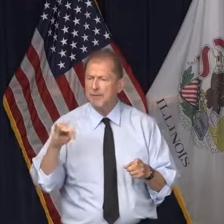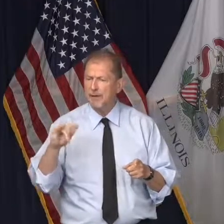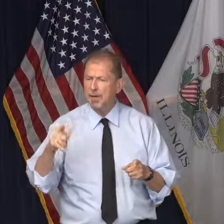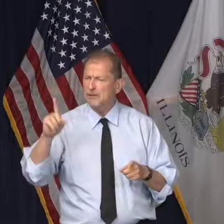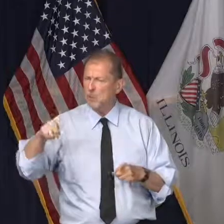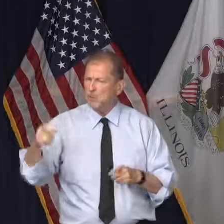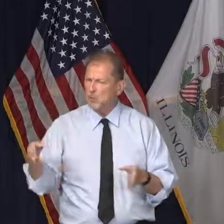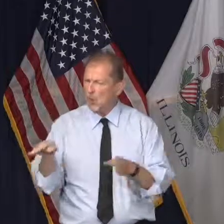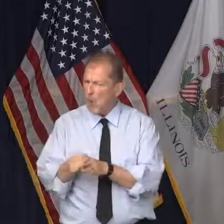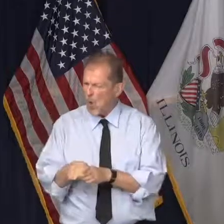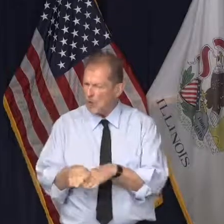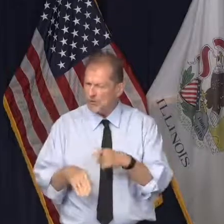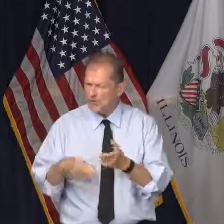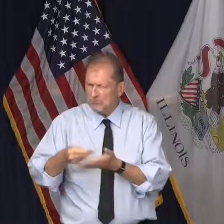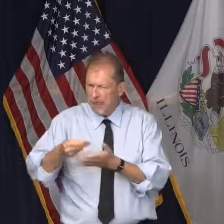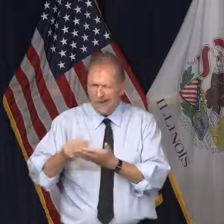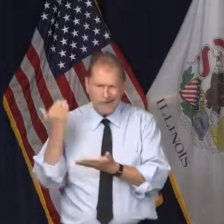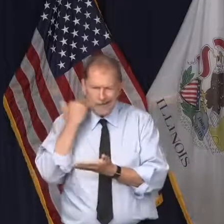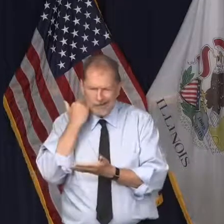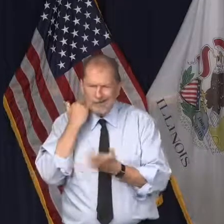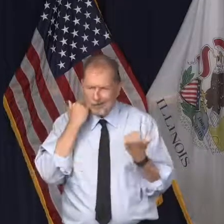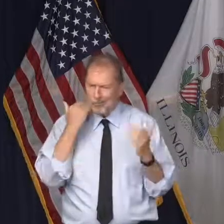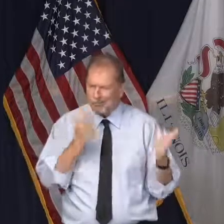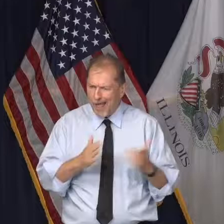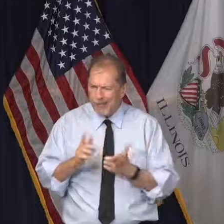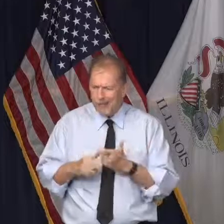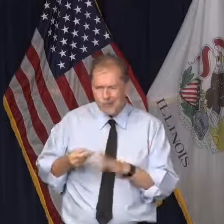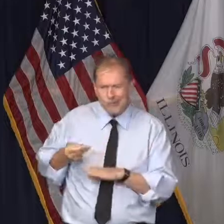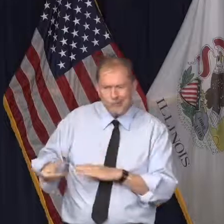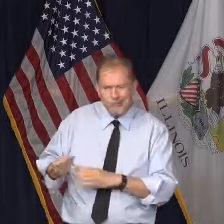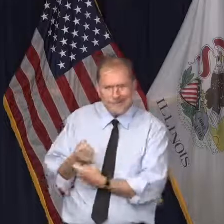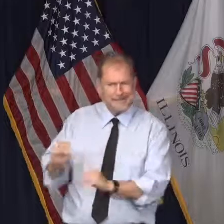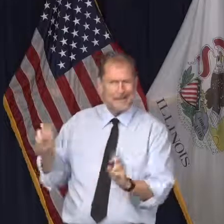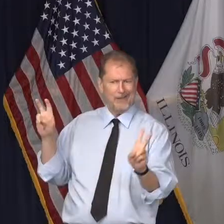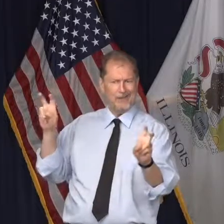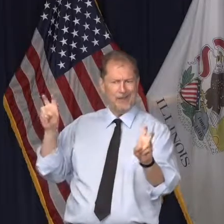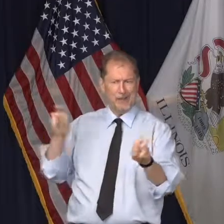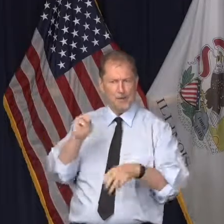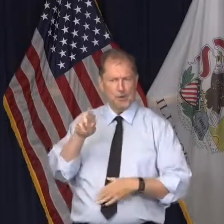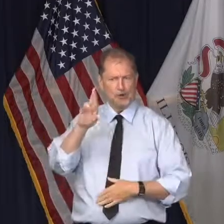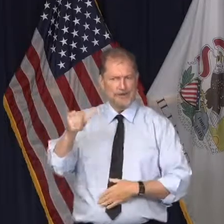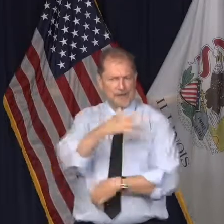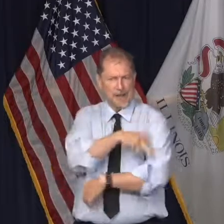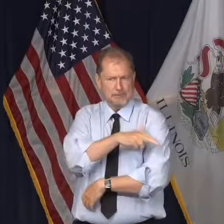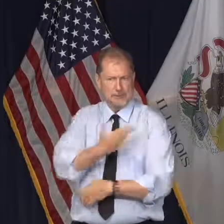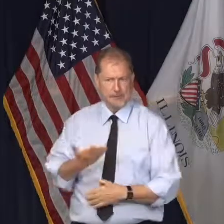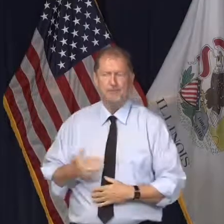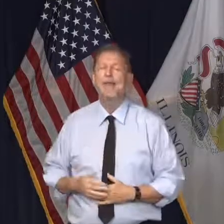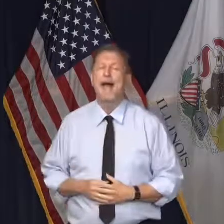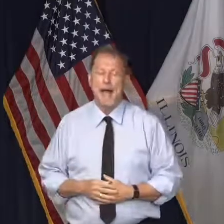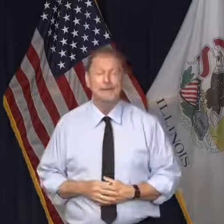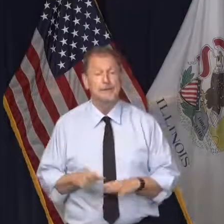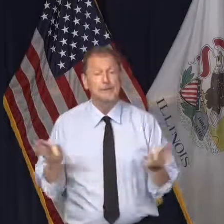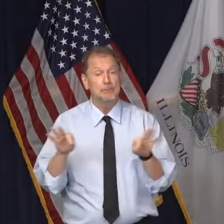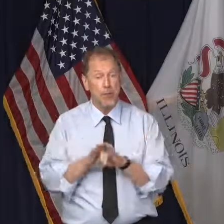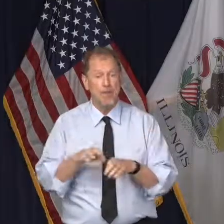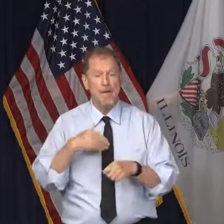I can't give you an update today. I can tell you that this is what's important to me is to make sure that we've got health care